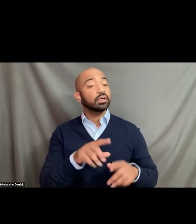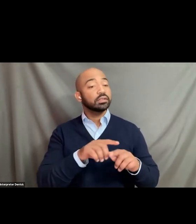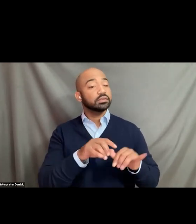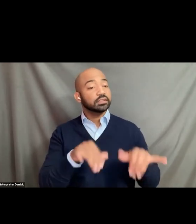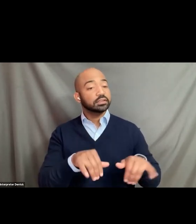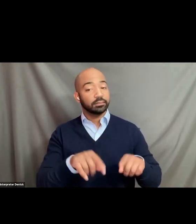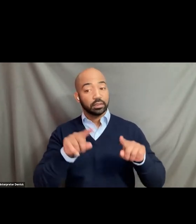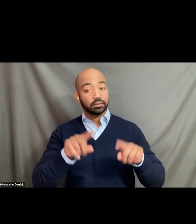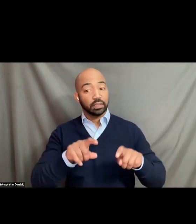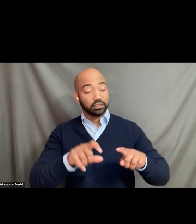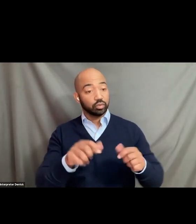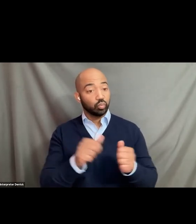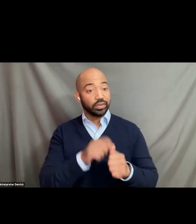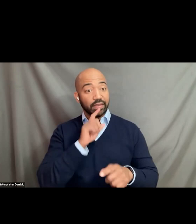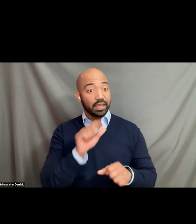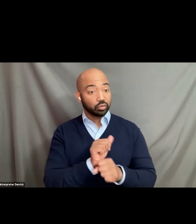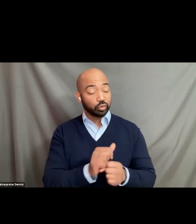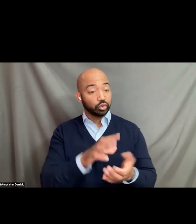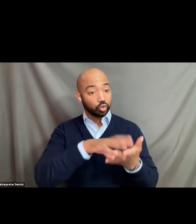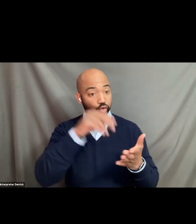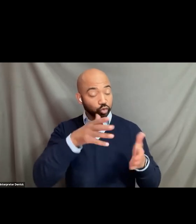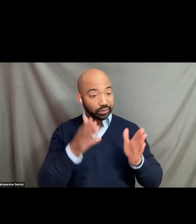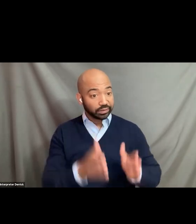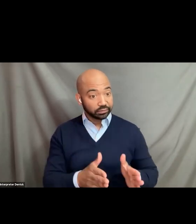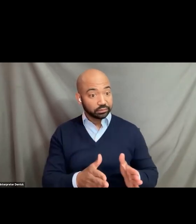first question. And do you have more plans to make your